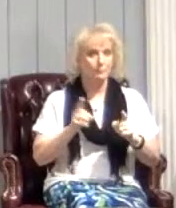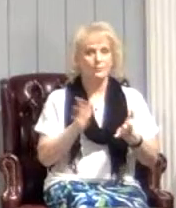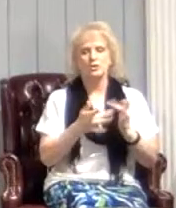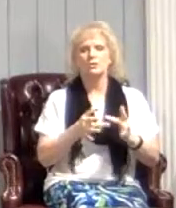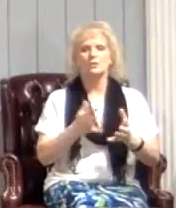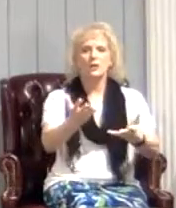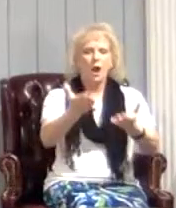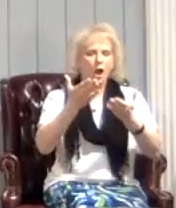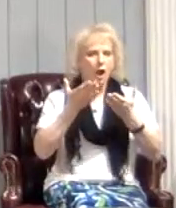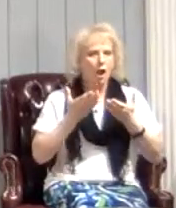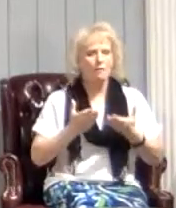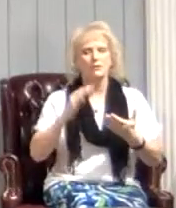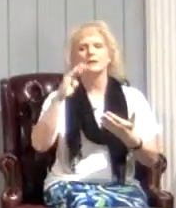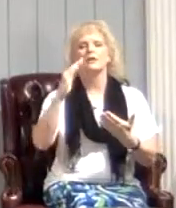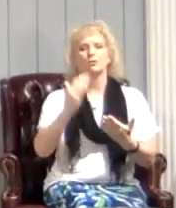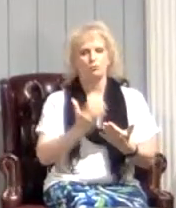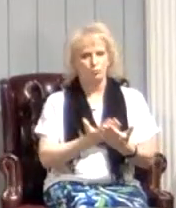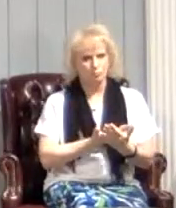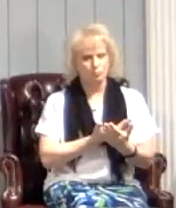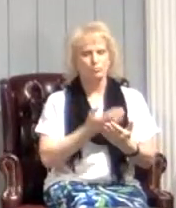offers us, doesn't he, a new heart.